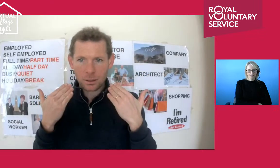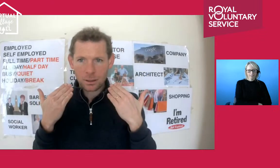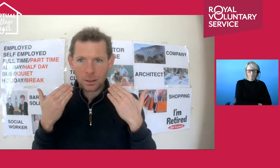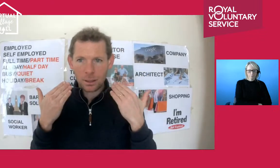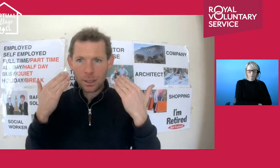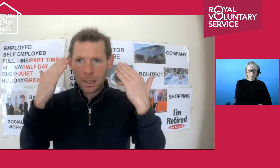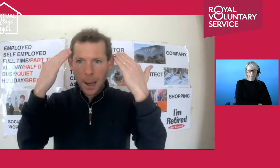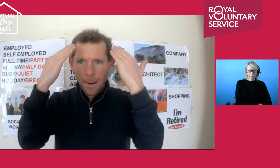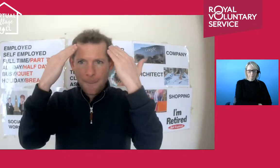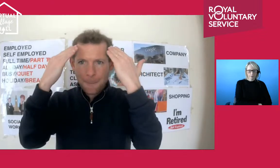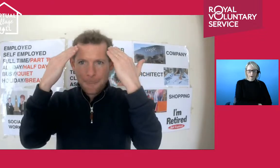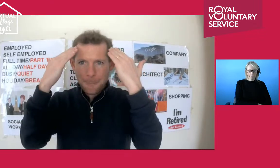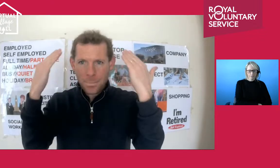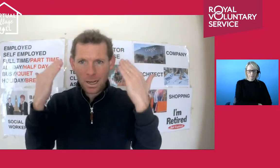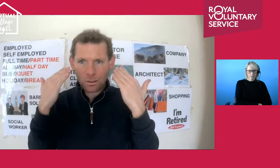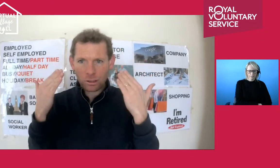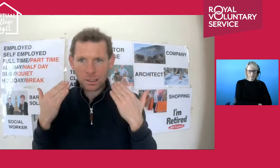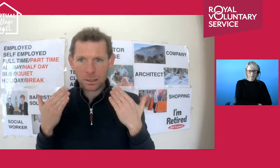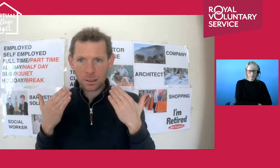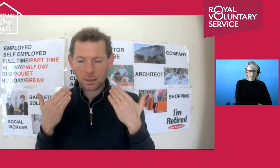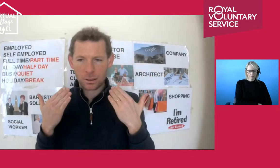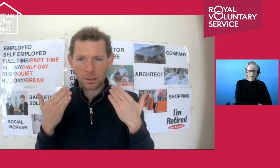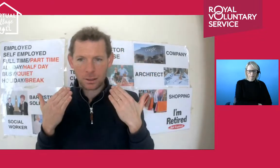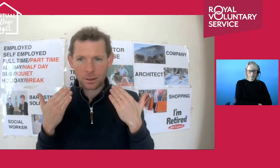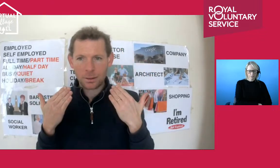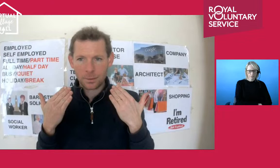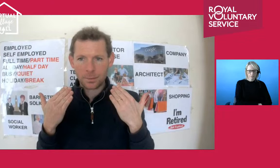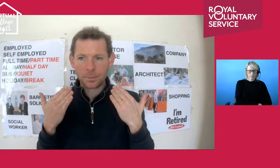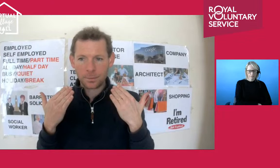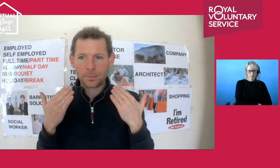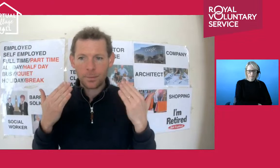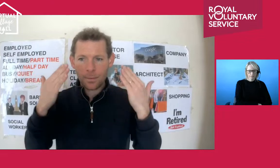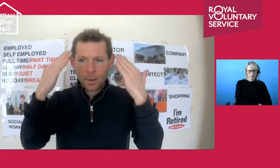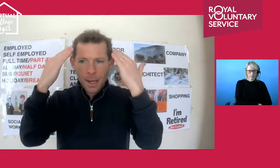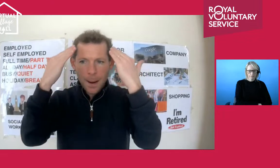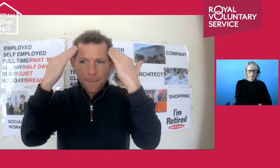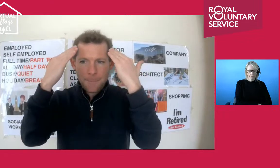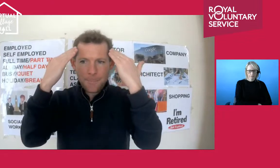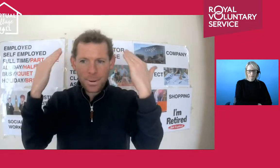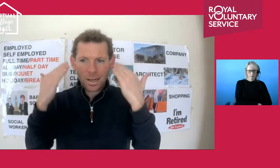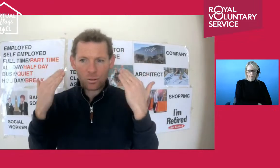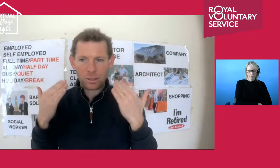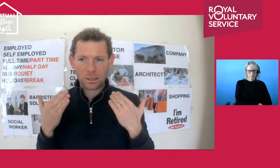And you can see the difference between that and barrister. So that's barrister,